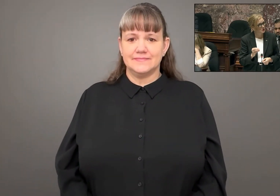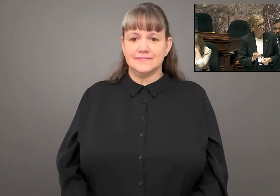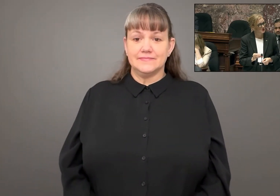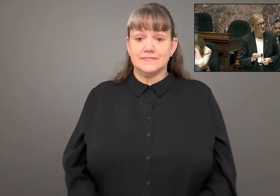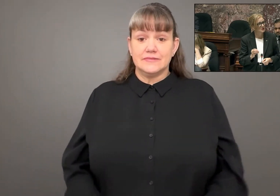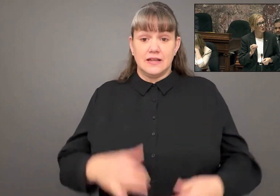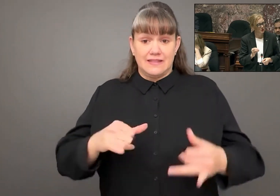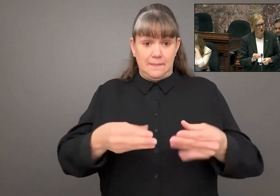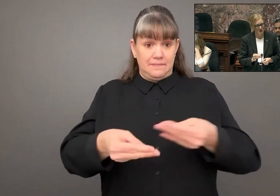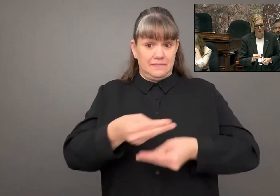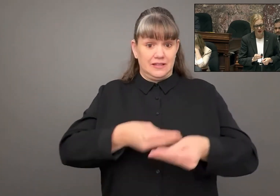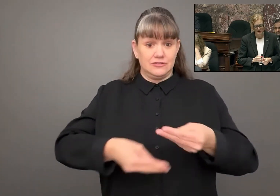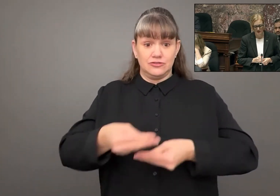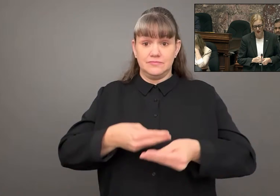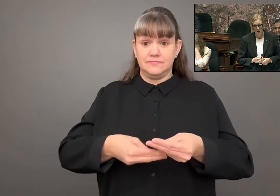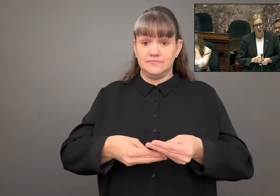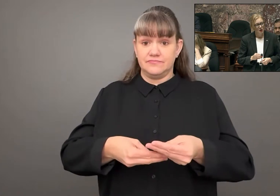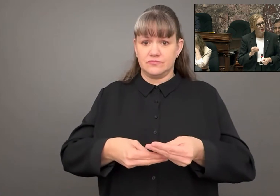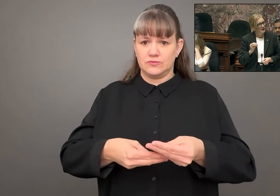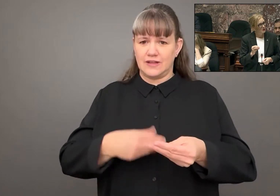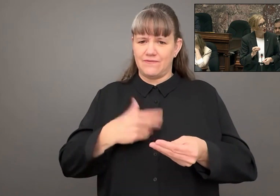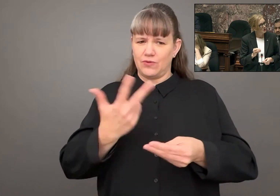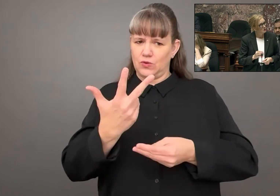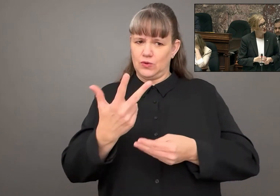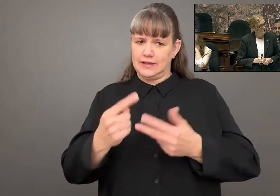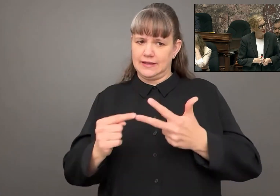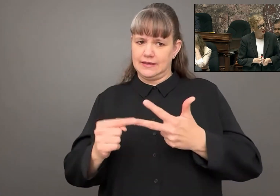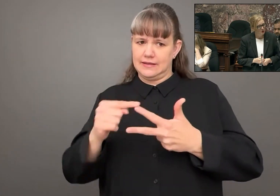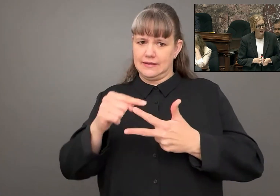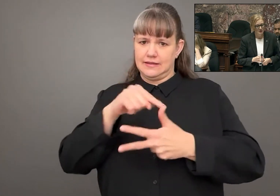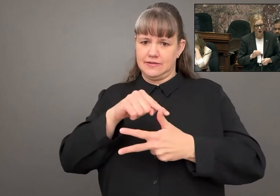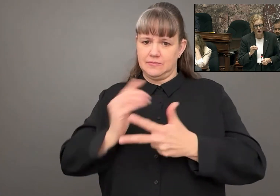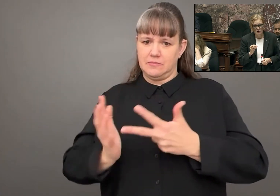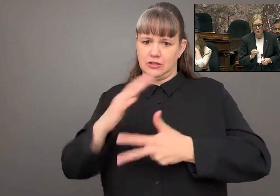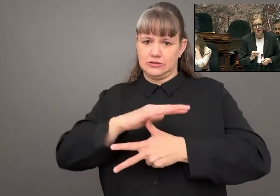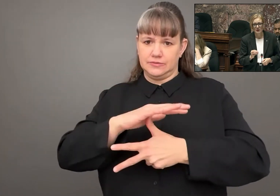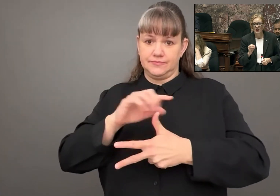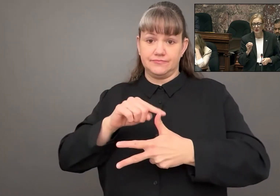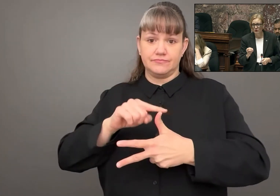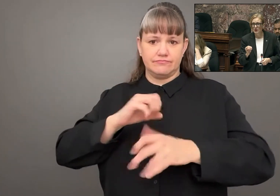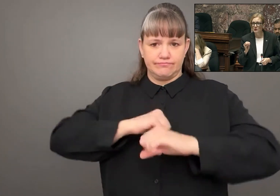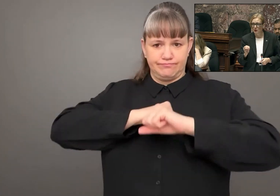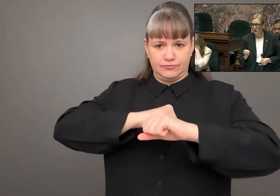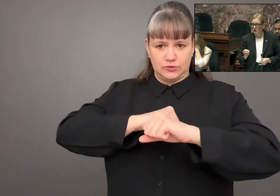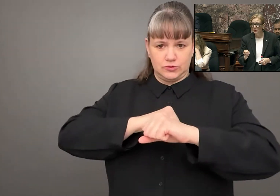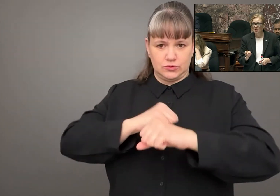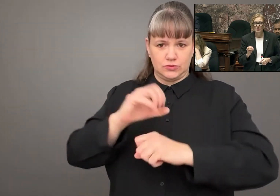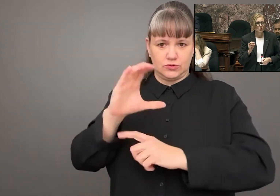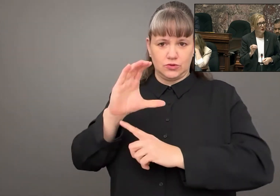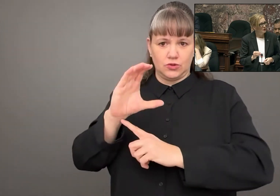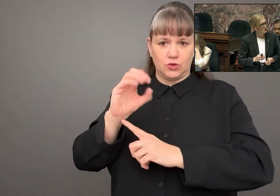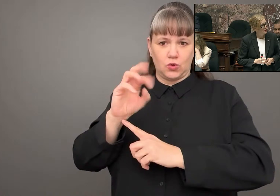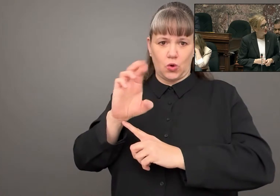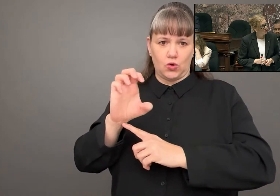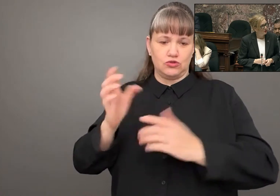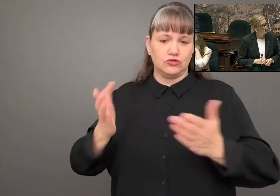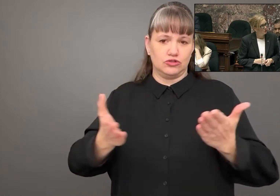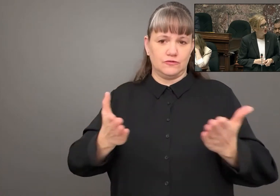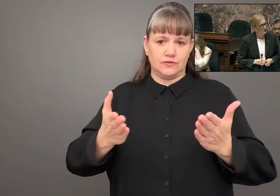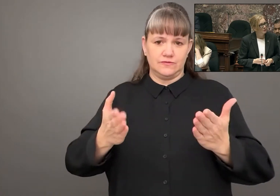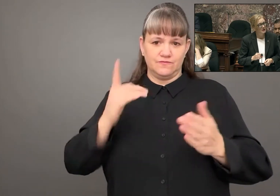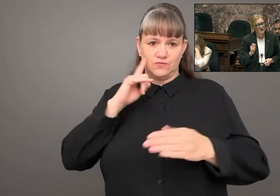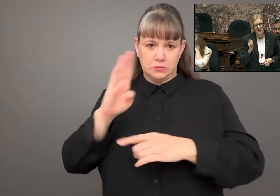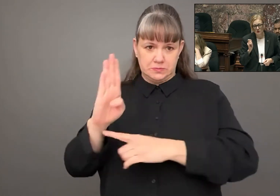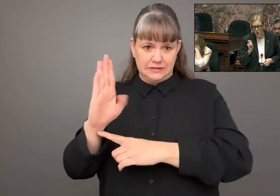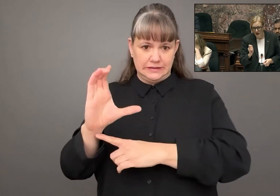core services for British Columbians. It's also deeply focused on ensuring that every dollar that we are entrusted with from